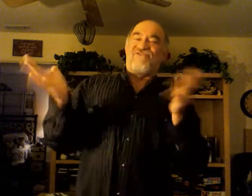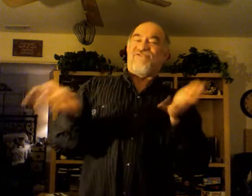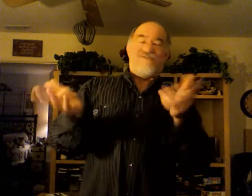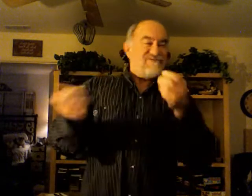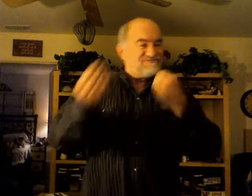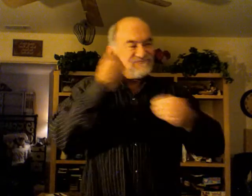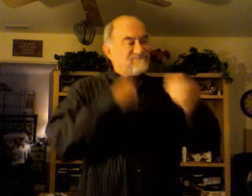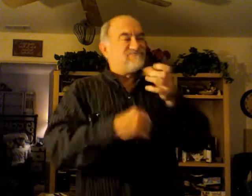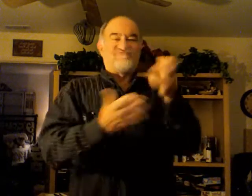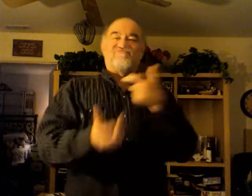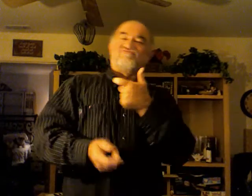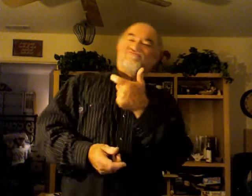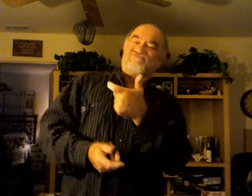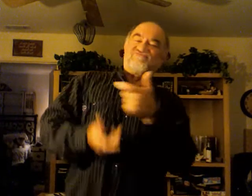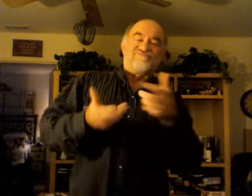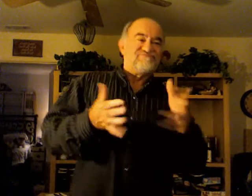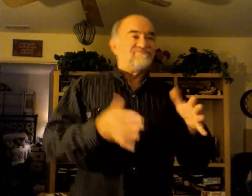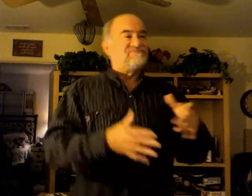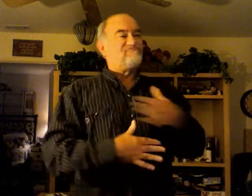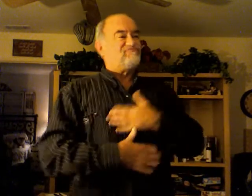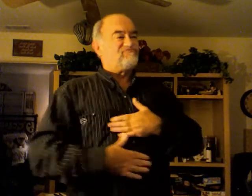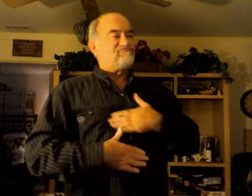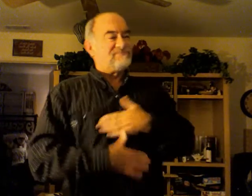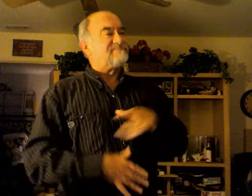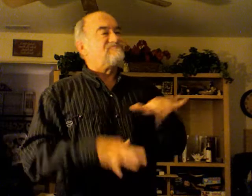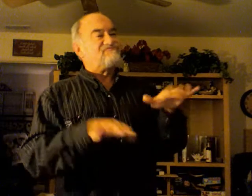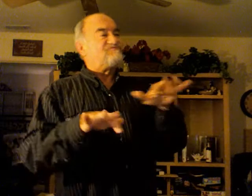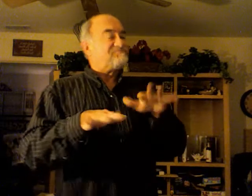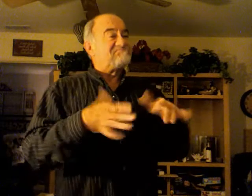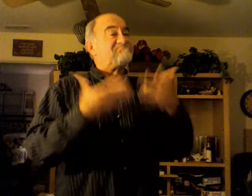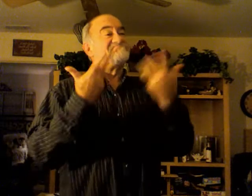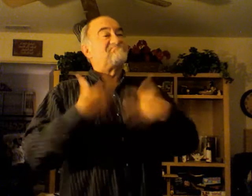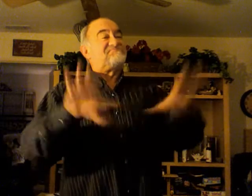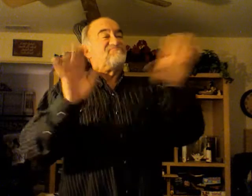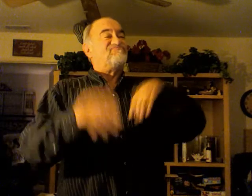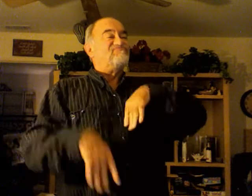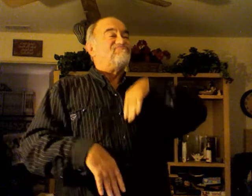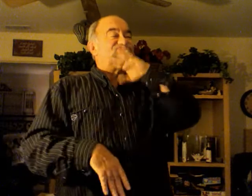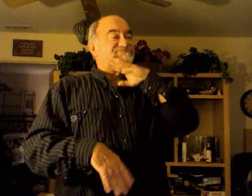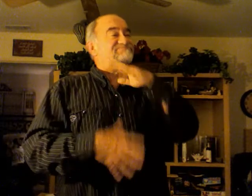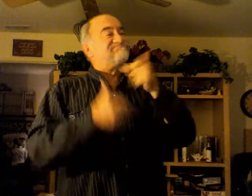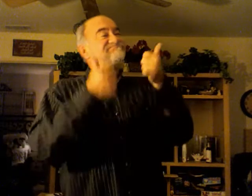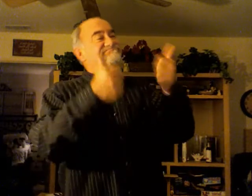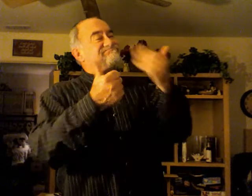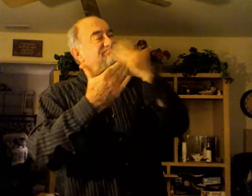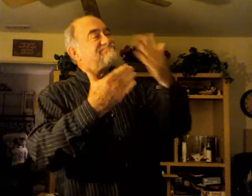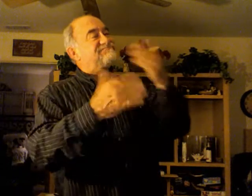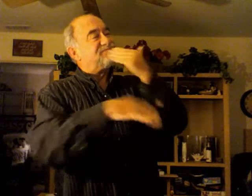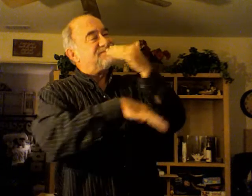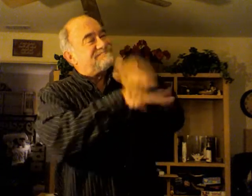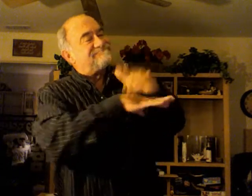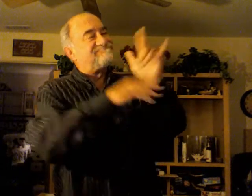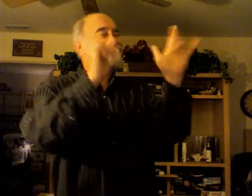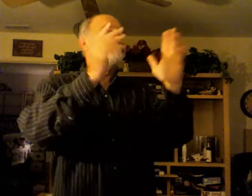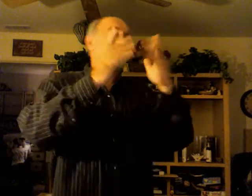We talked and chatted and watched some football and basketball. And then we were full and we